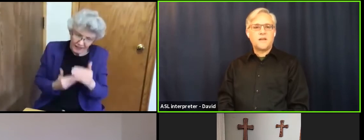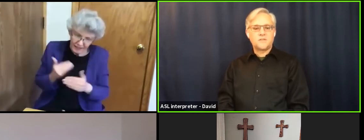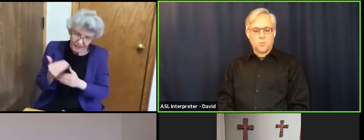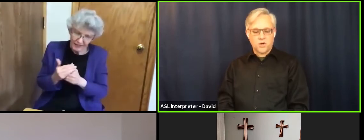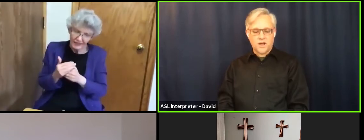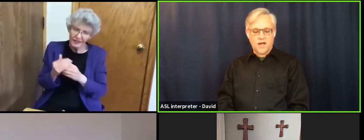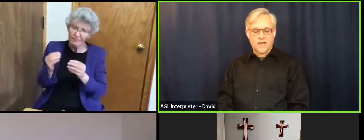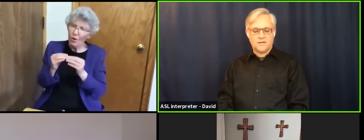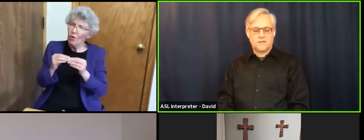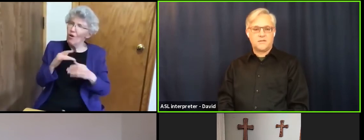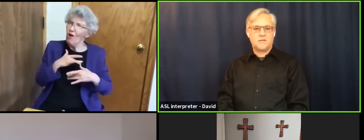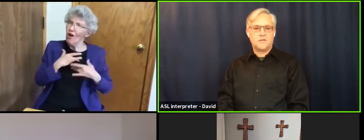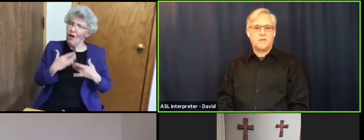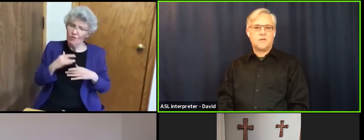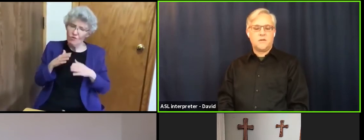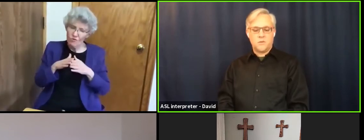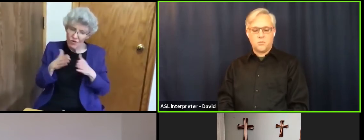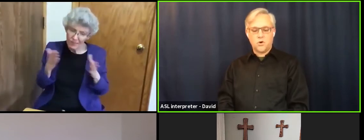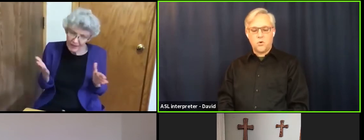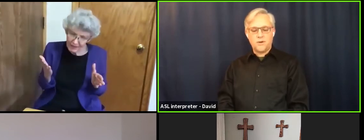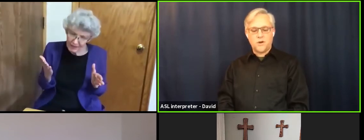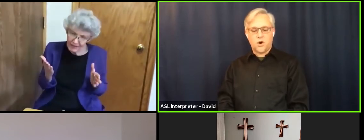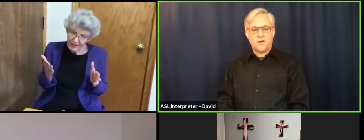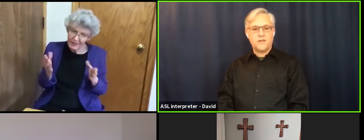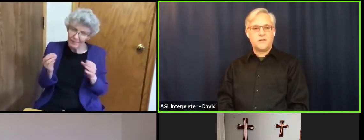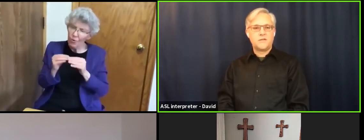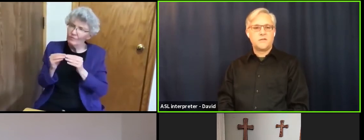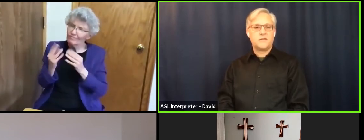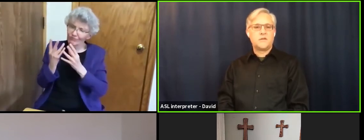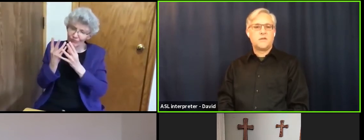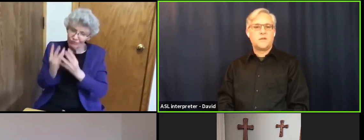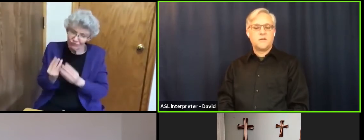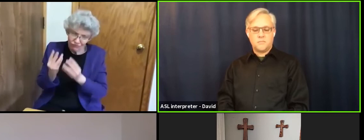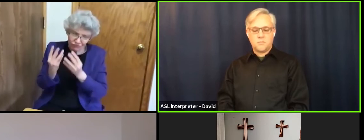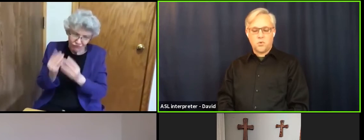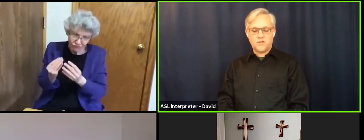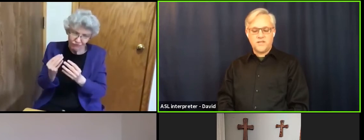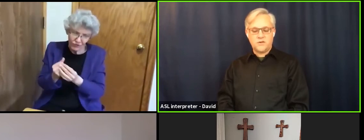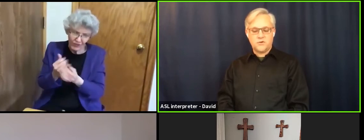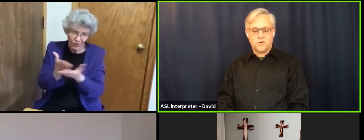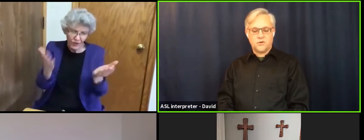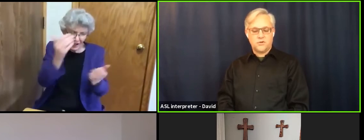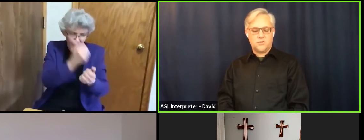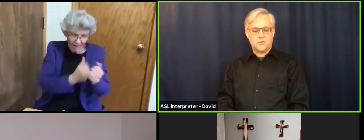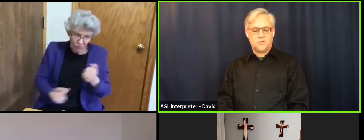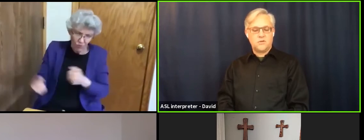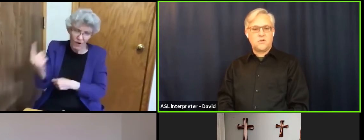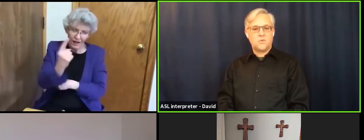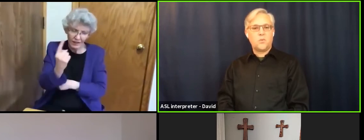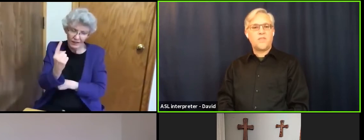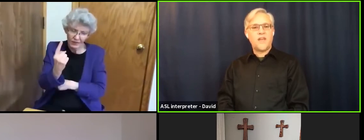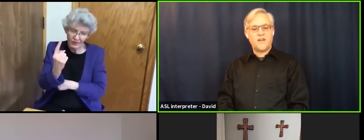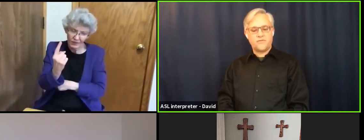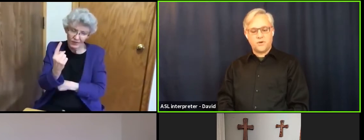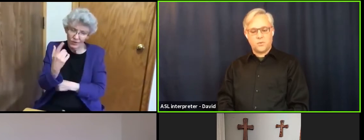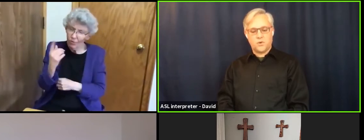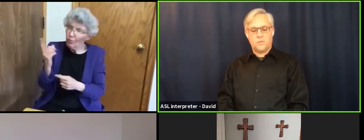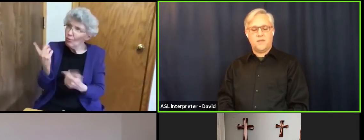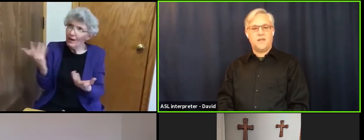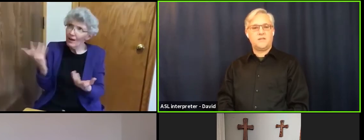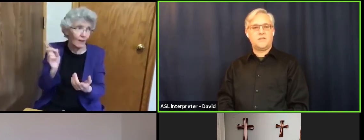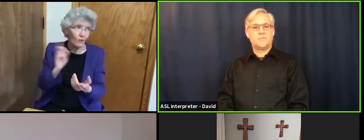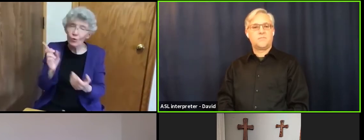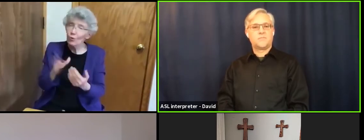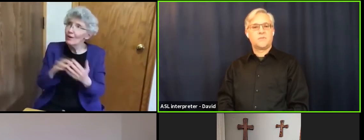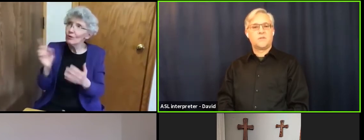God, make us more kind, more open-hearted, more tender with everyone